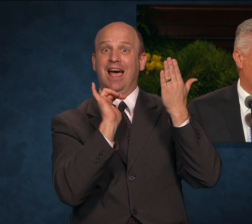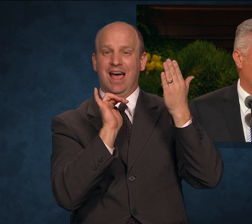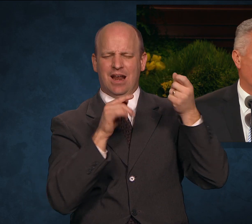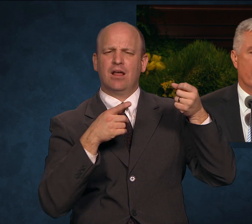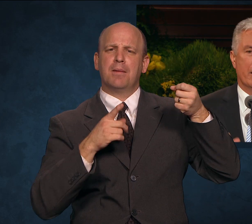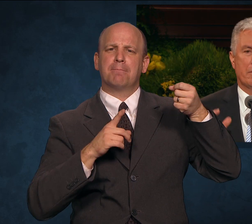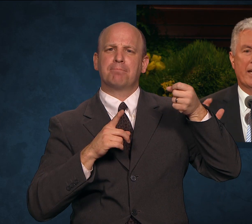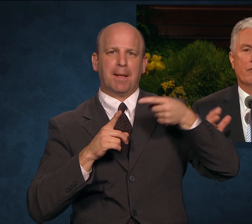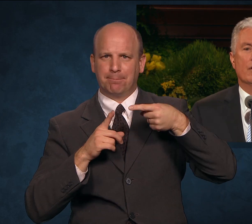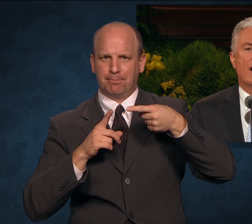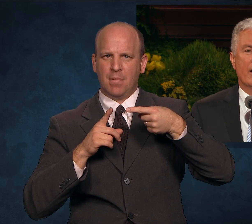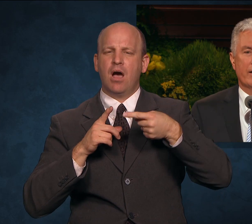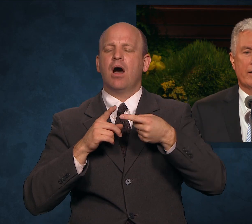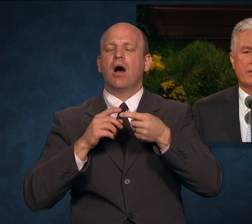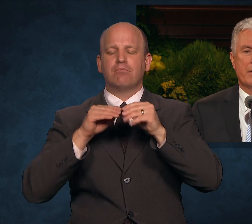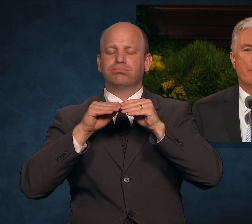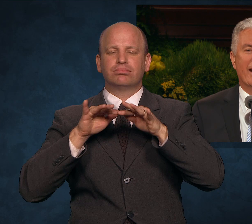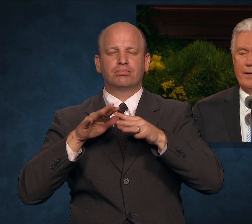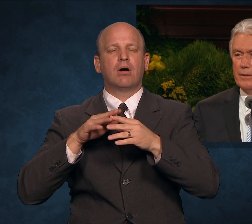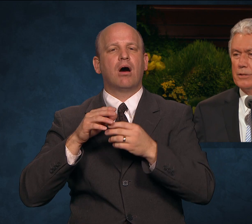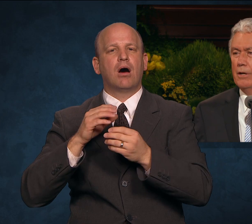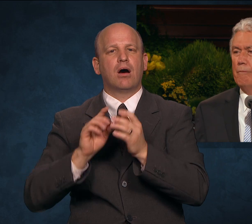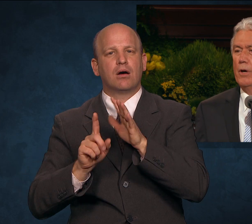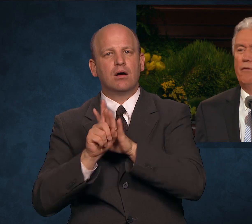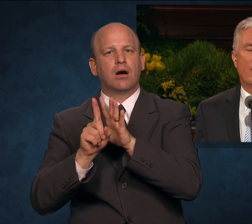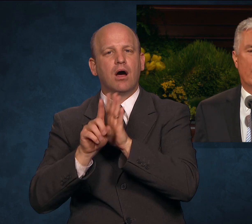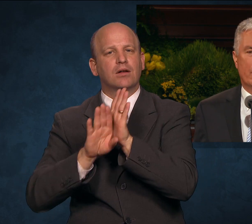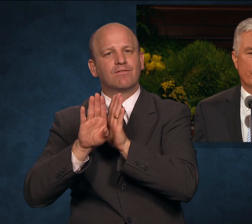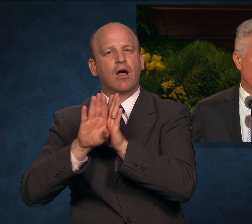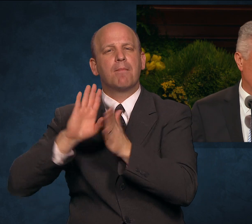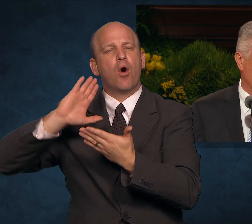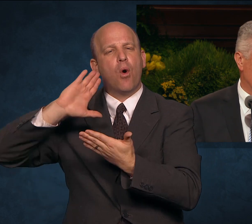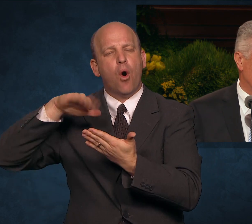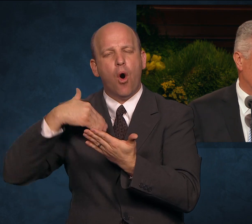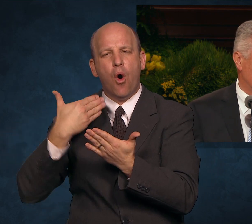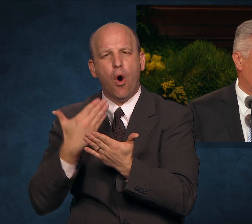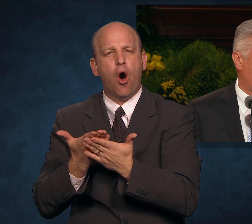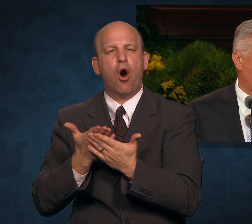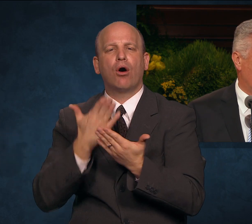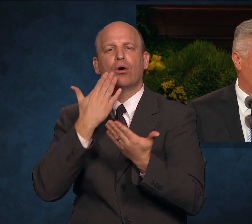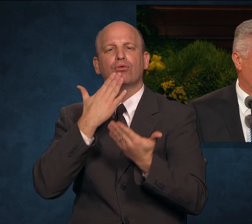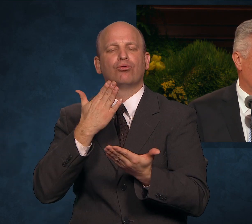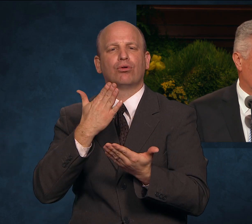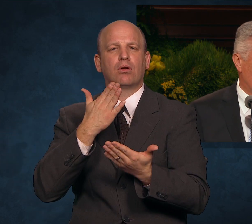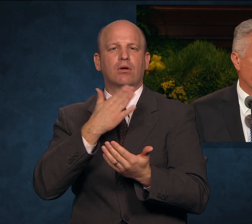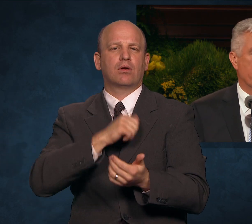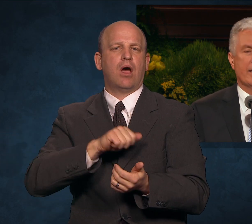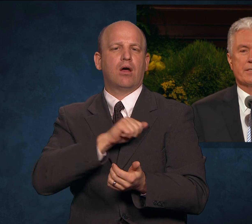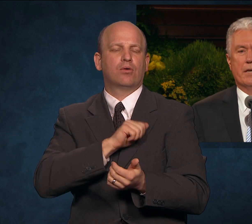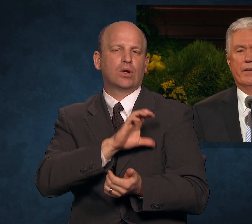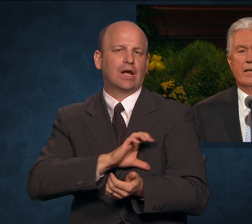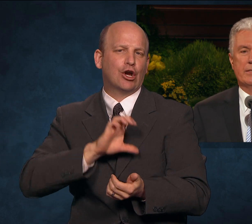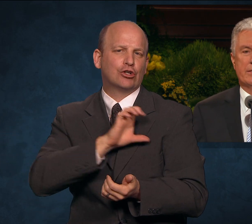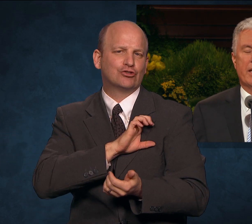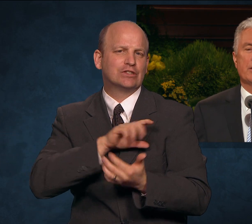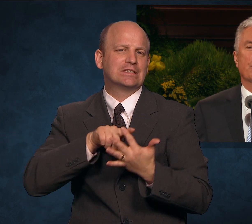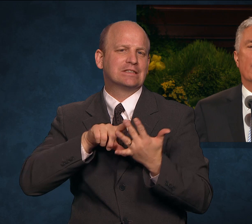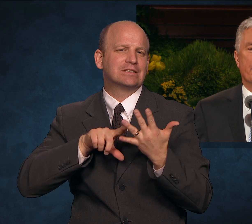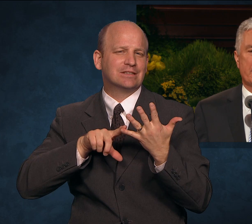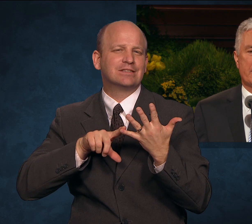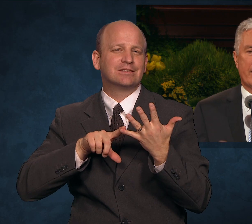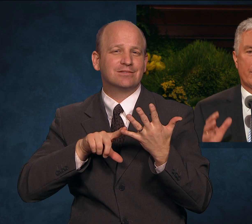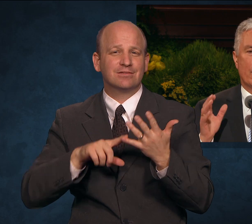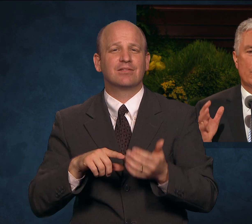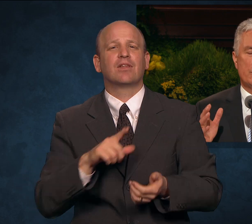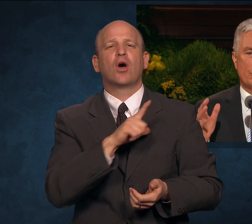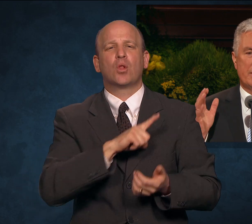attributes a thankful heart is the parent of all virtues the Lord has given us his